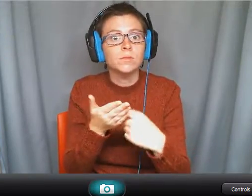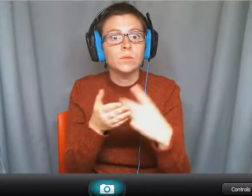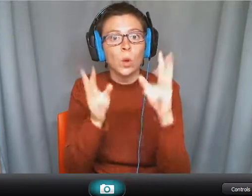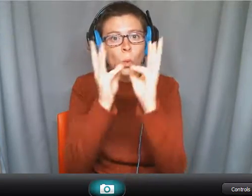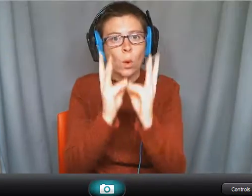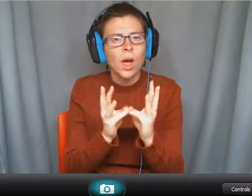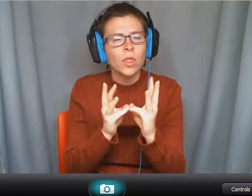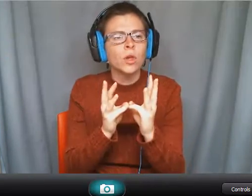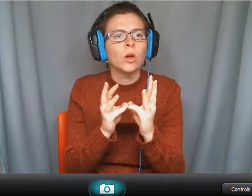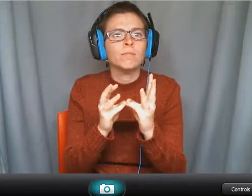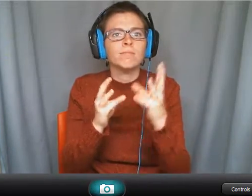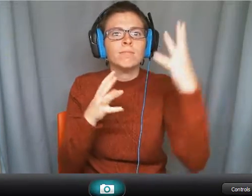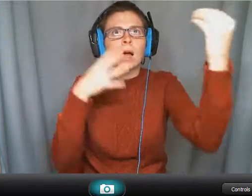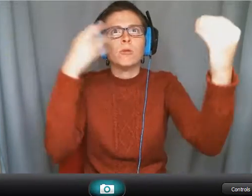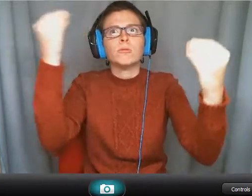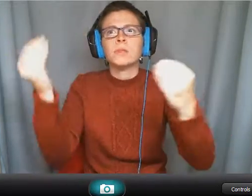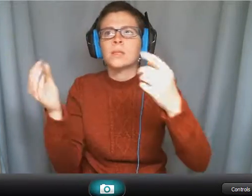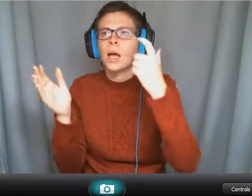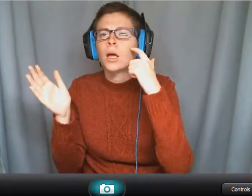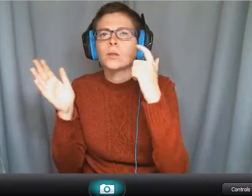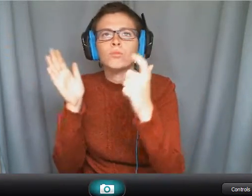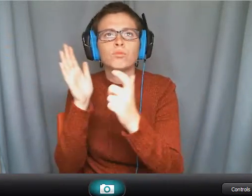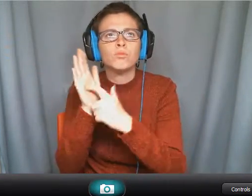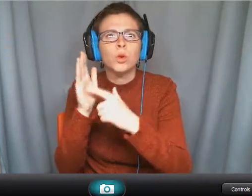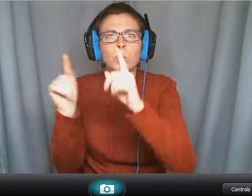sun outside. What does the sun do for us?